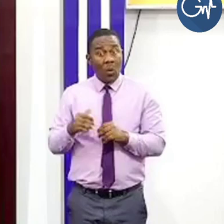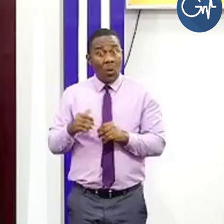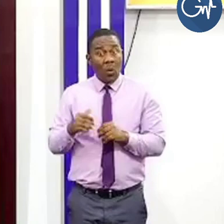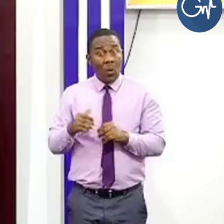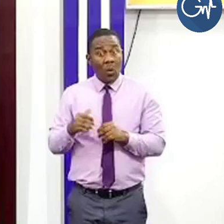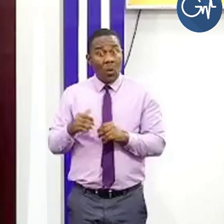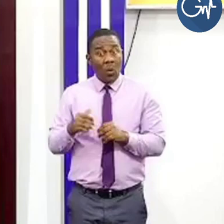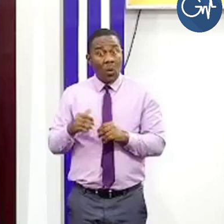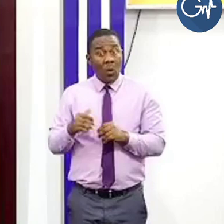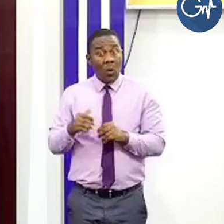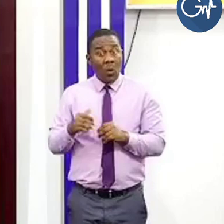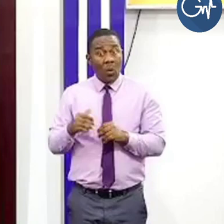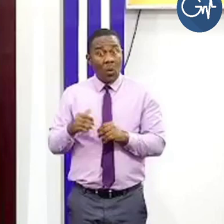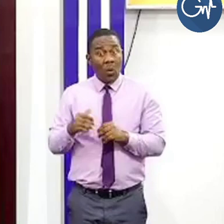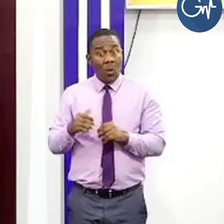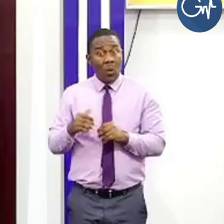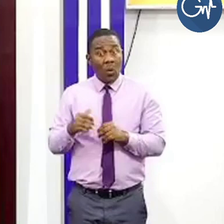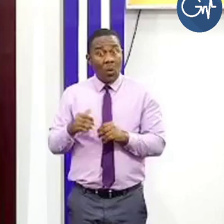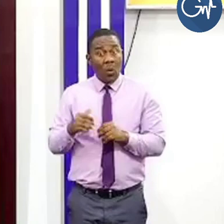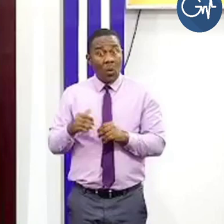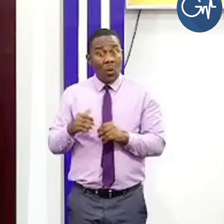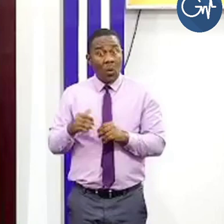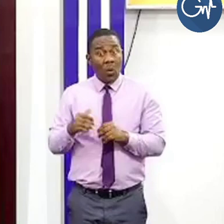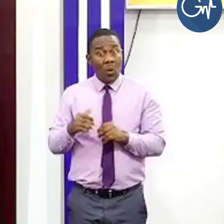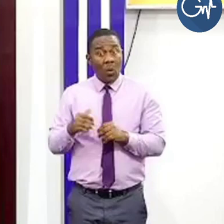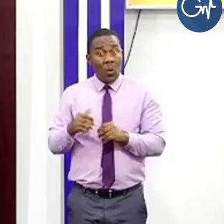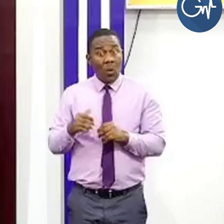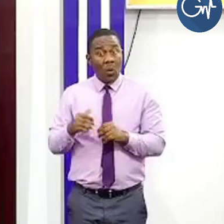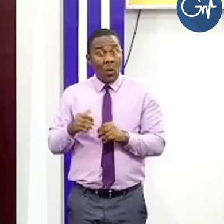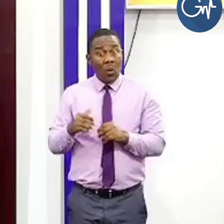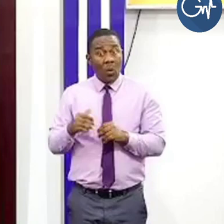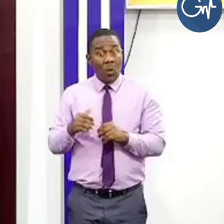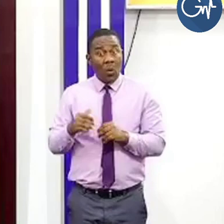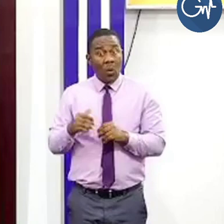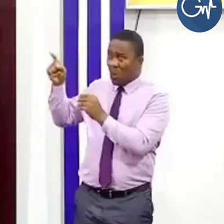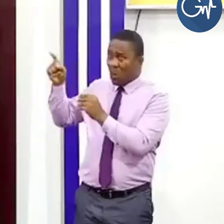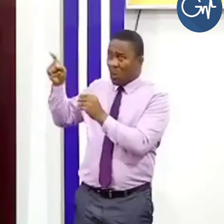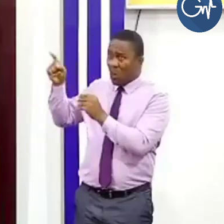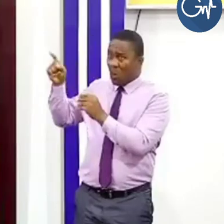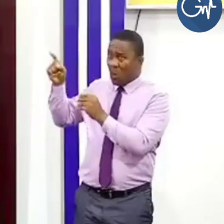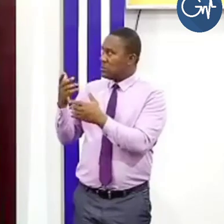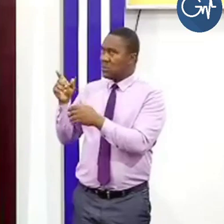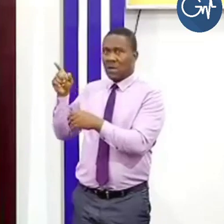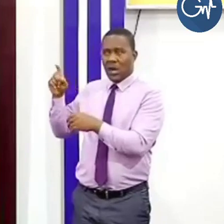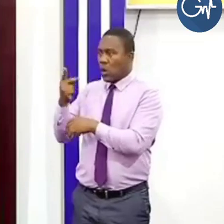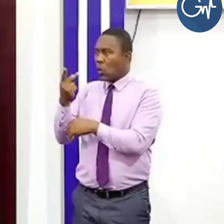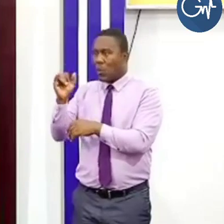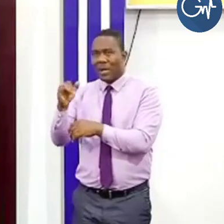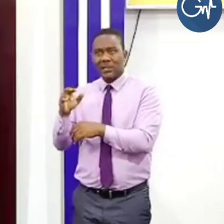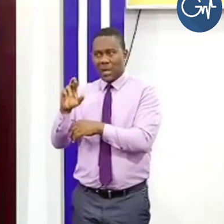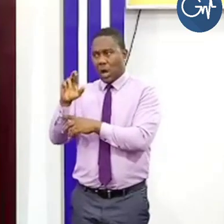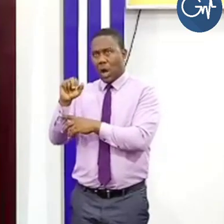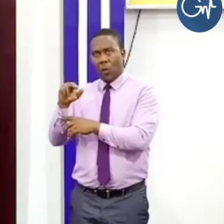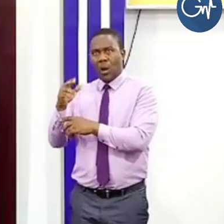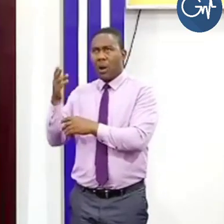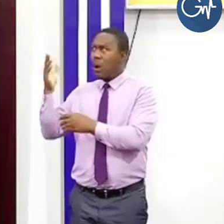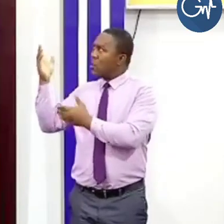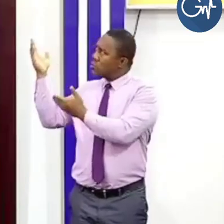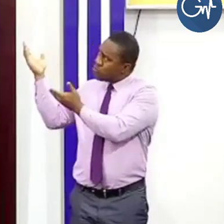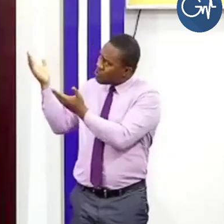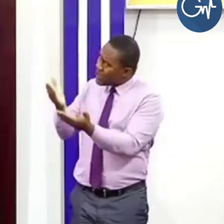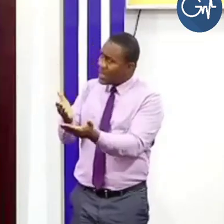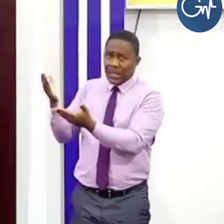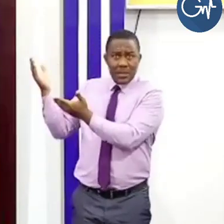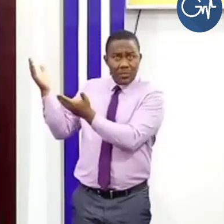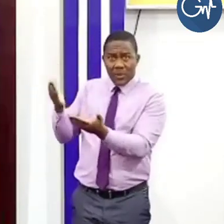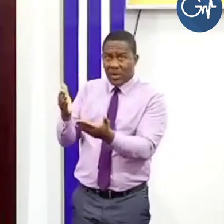mra se san nuane na e won kwase no yemfa mra kumase ne nkran ne yemeton